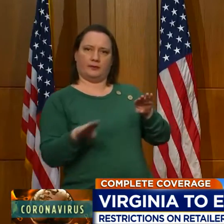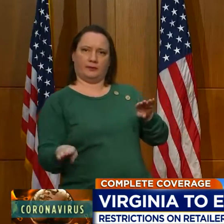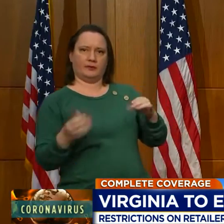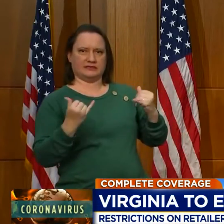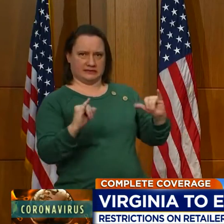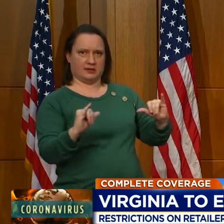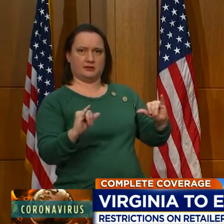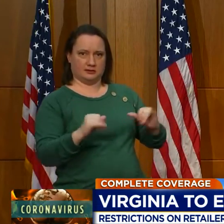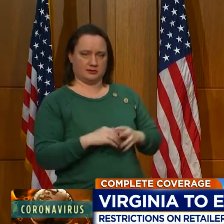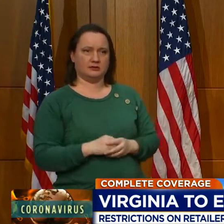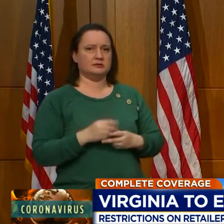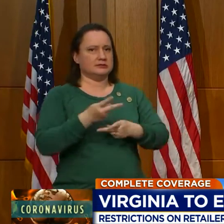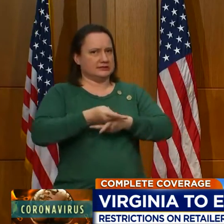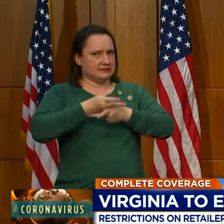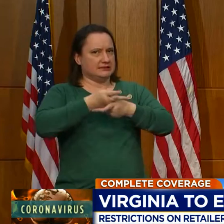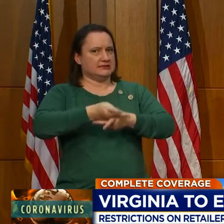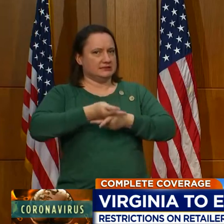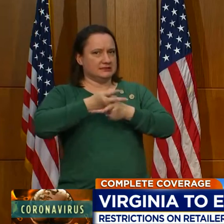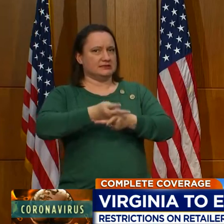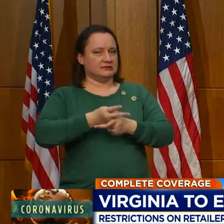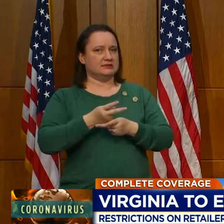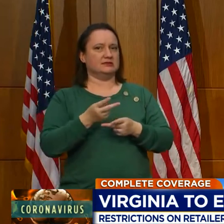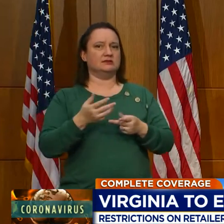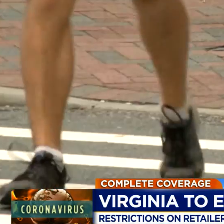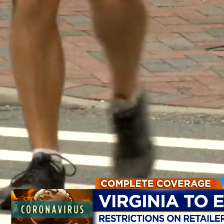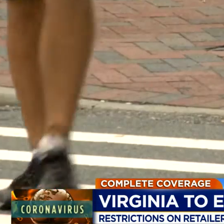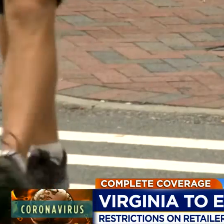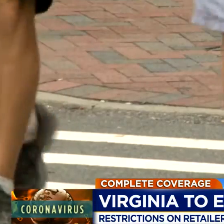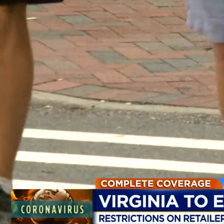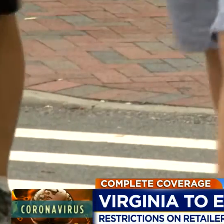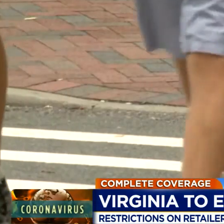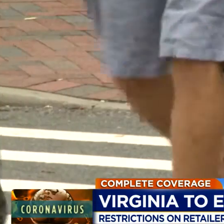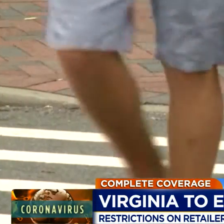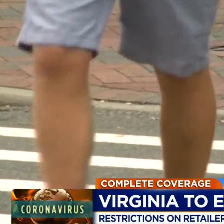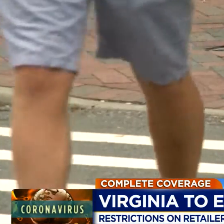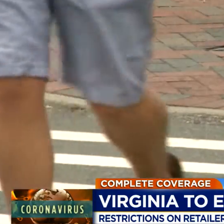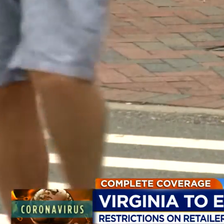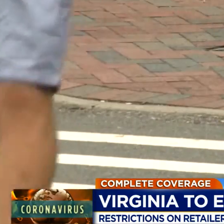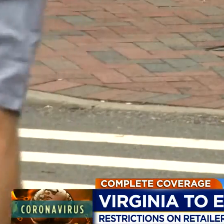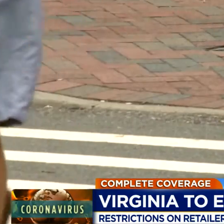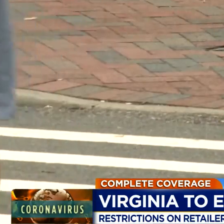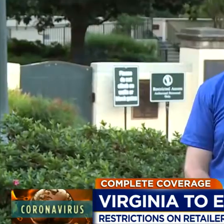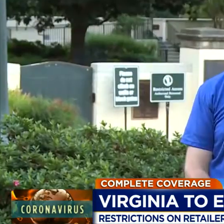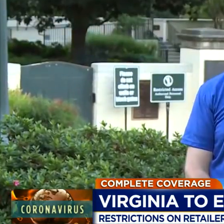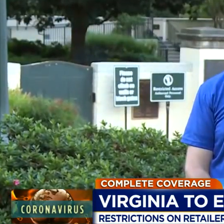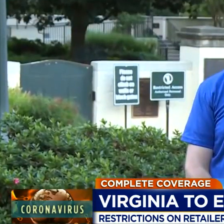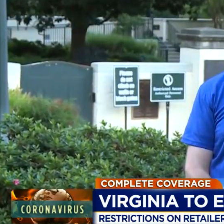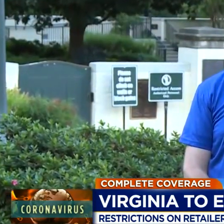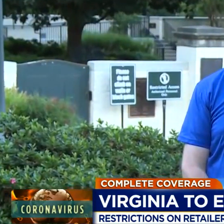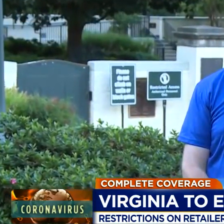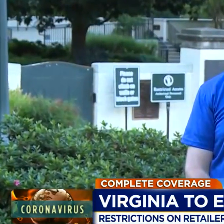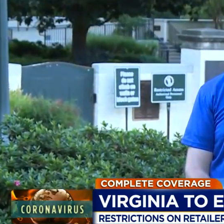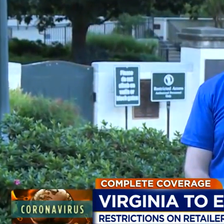cautious and take the necessary steps to protect yourself and the people around you.